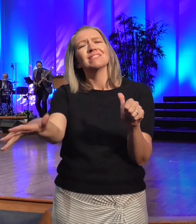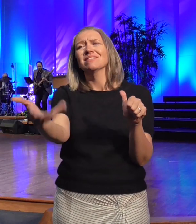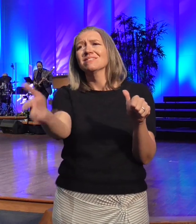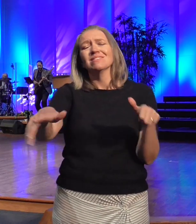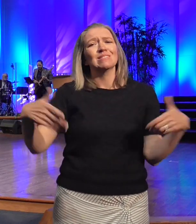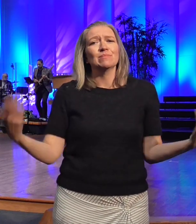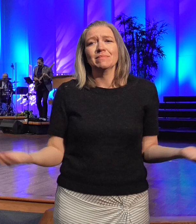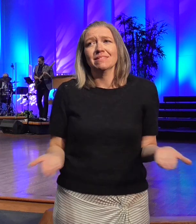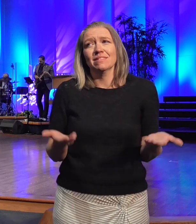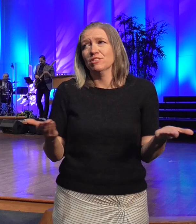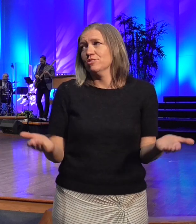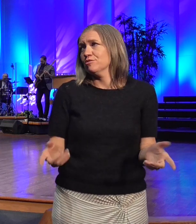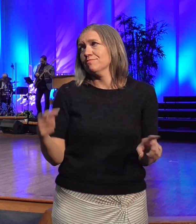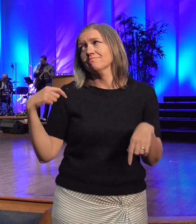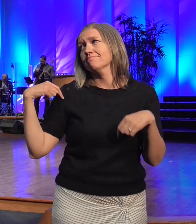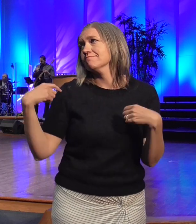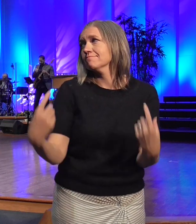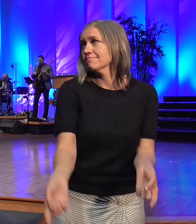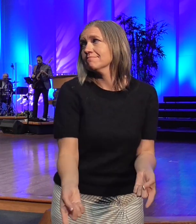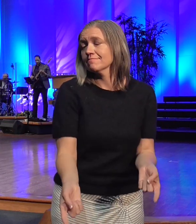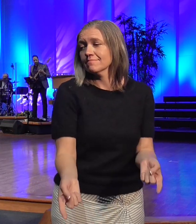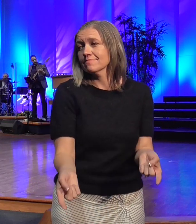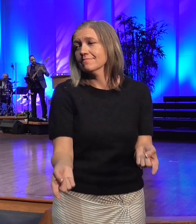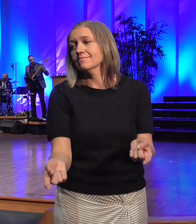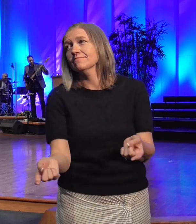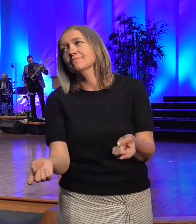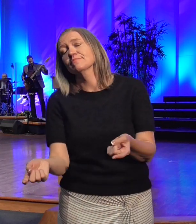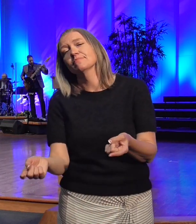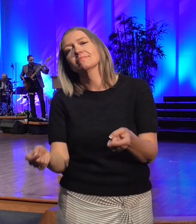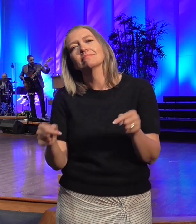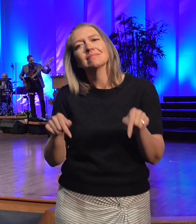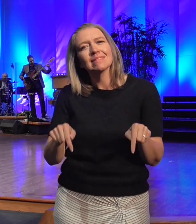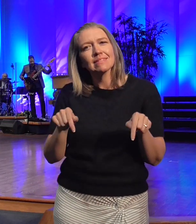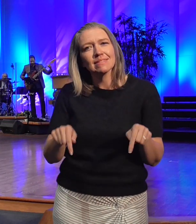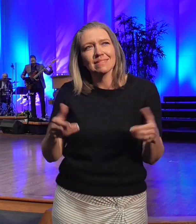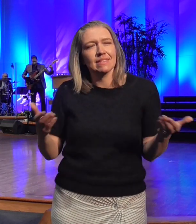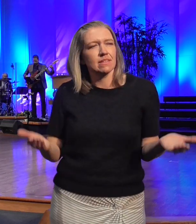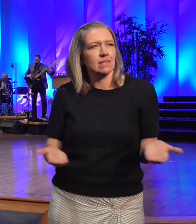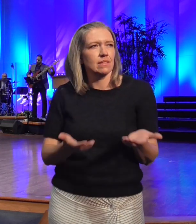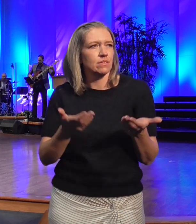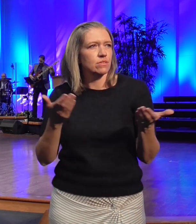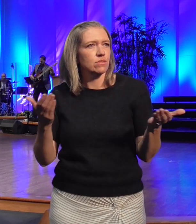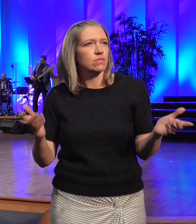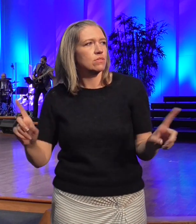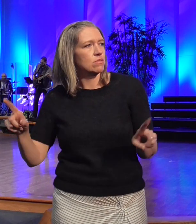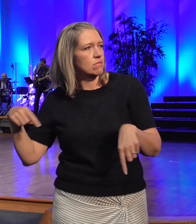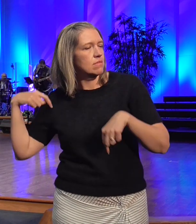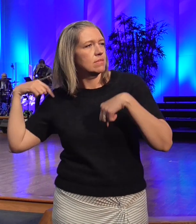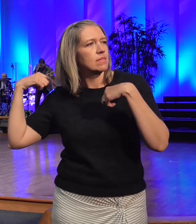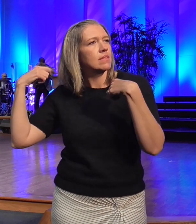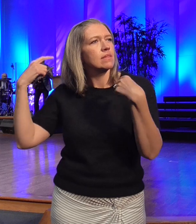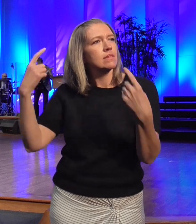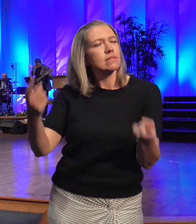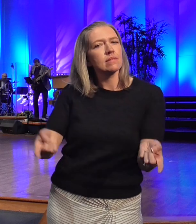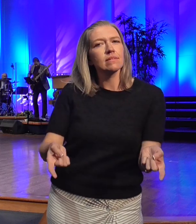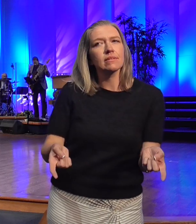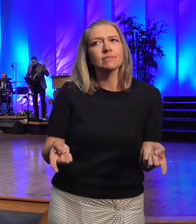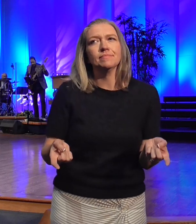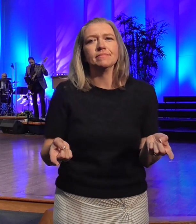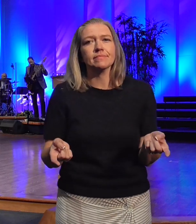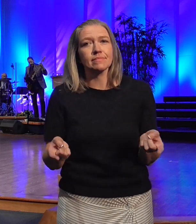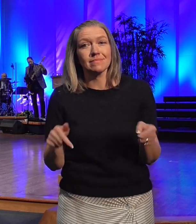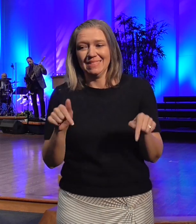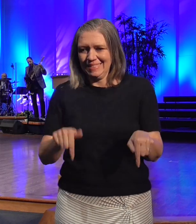find. It's been right here all along. It's been right here all